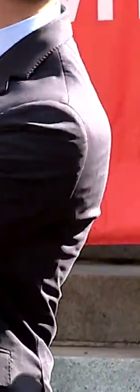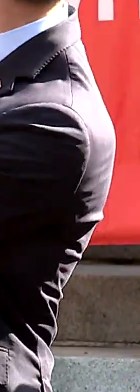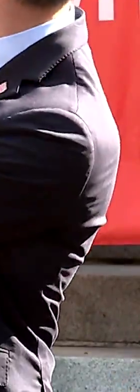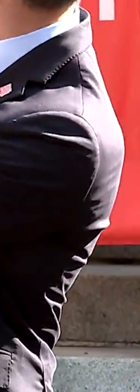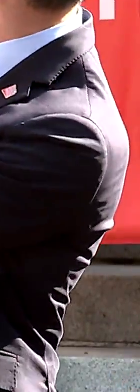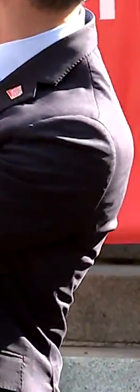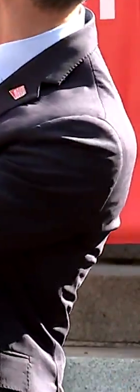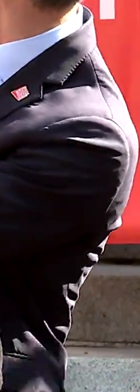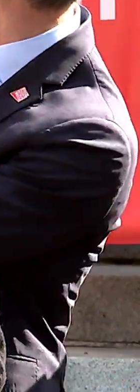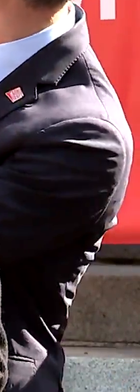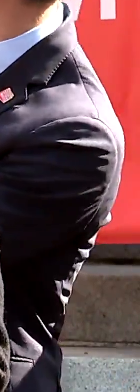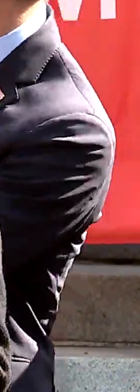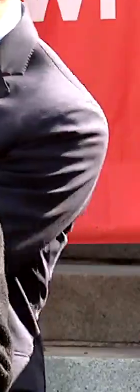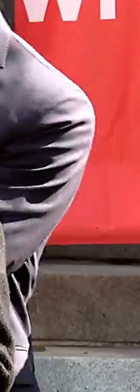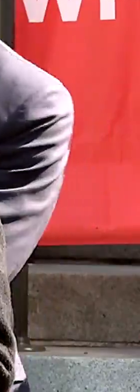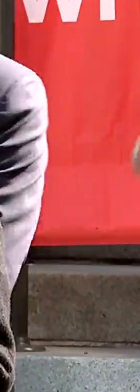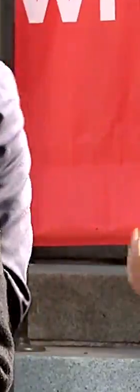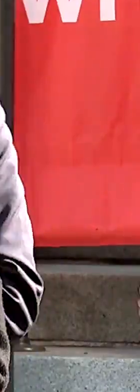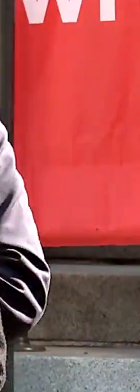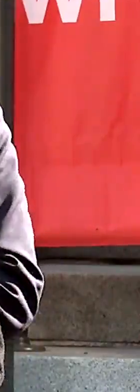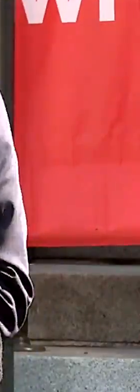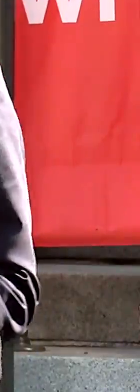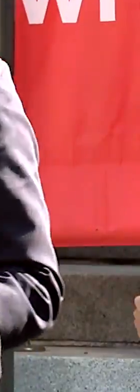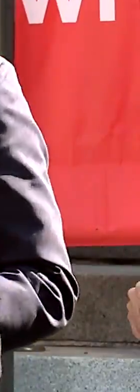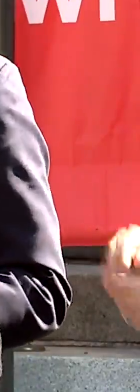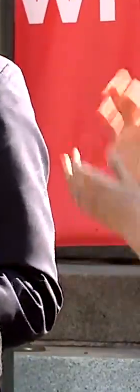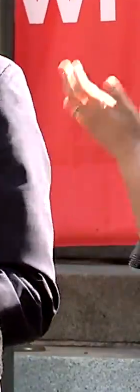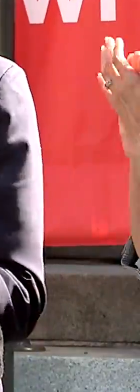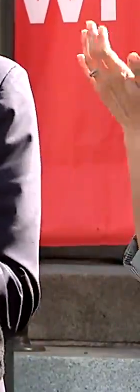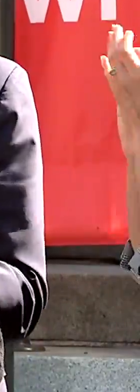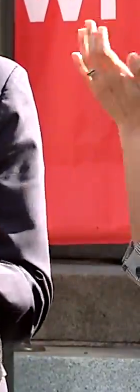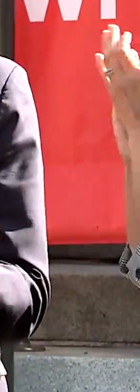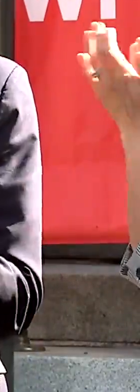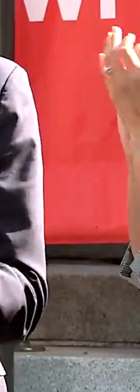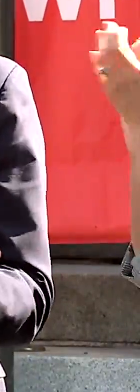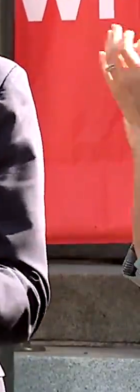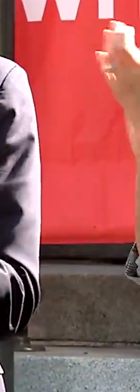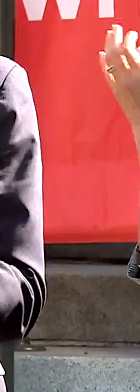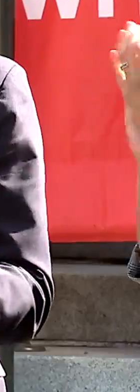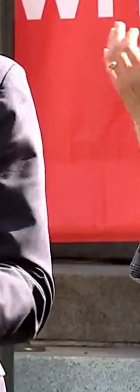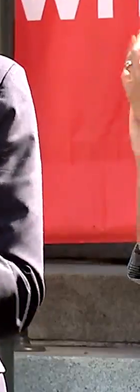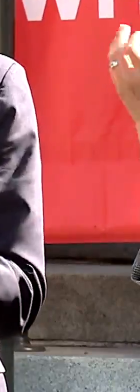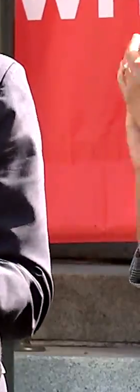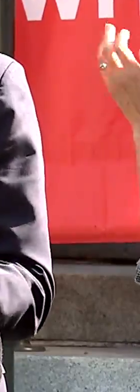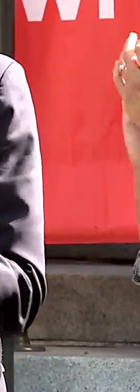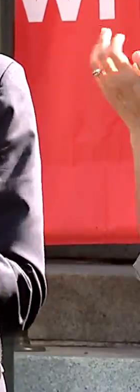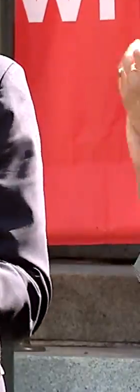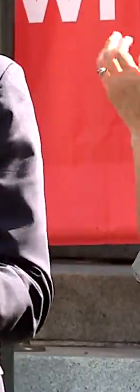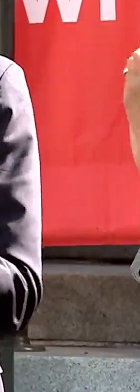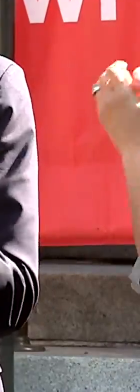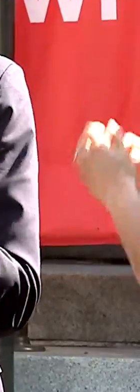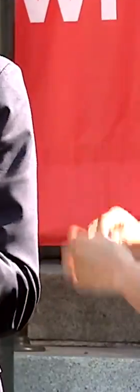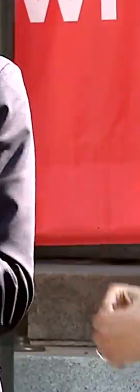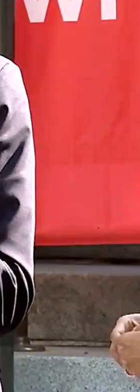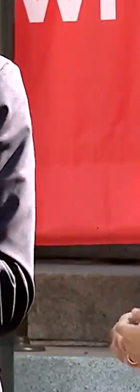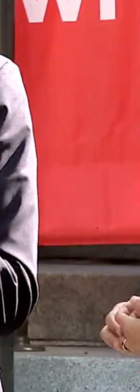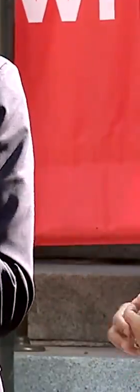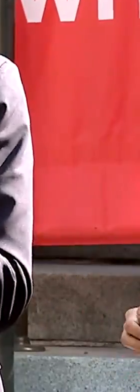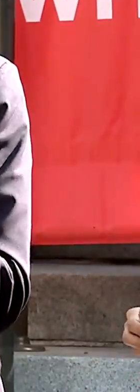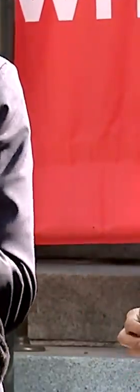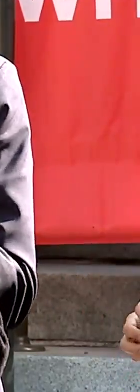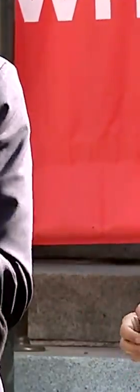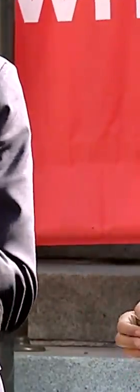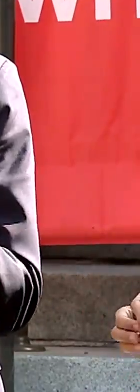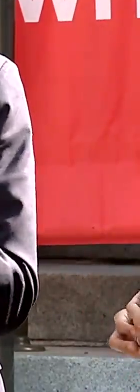Angeles. Sharon Shelton is the vice chair of that commission. And Lisa Garrett is here, and she's doing the